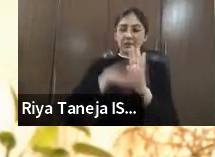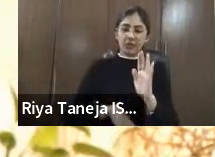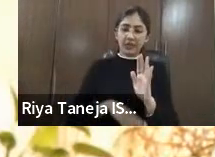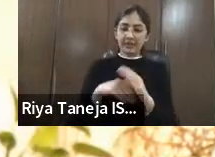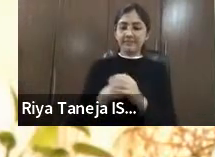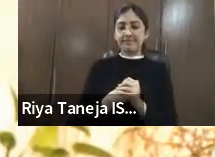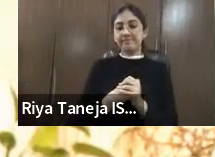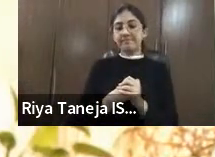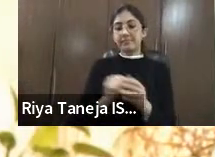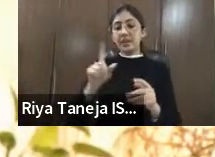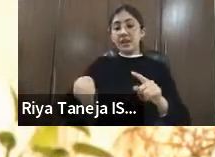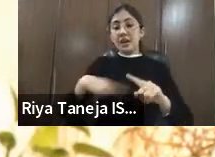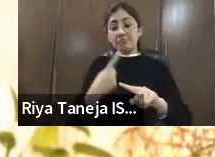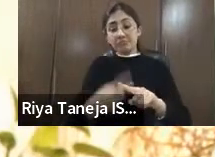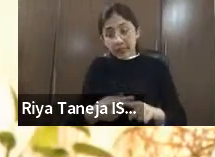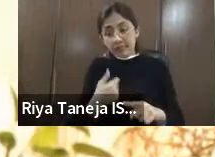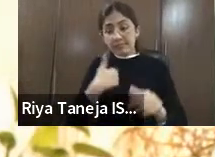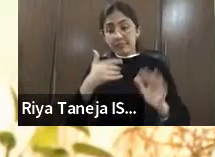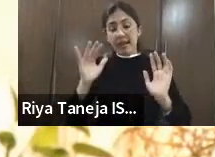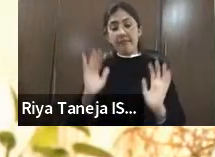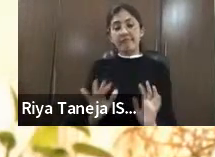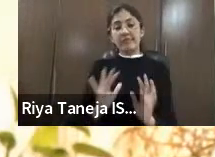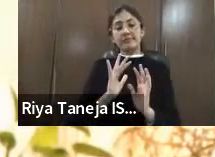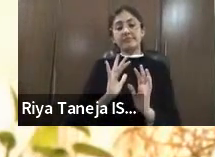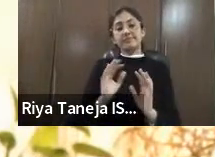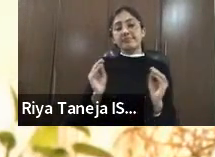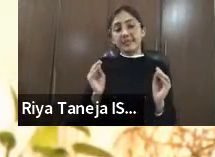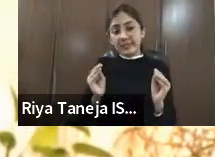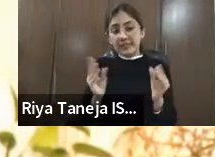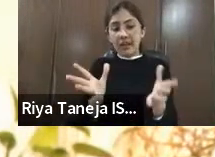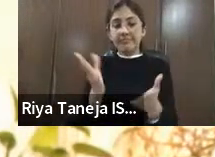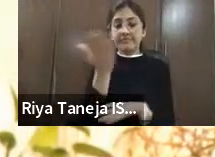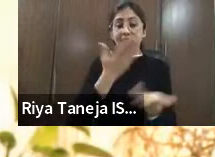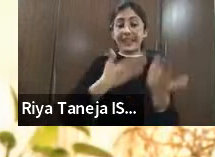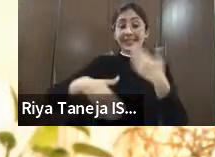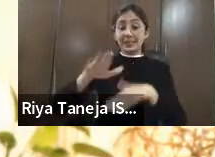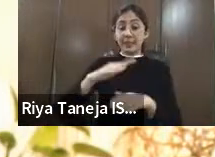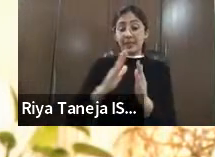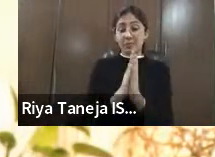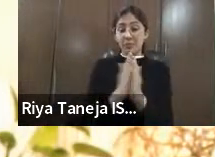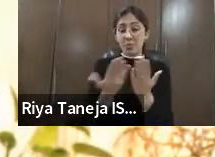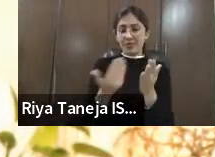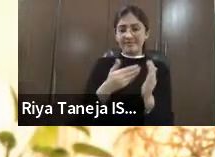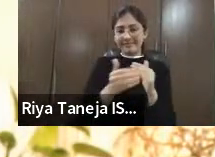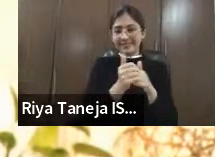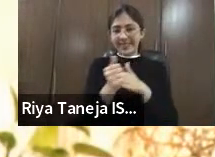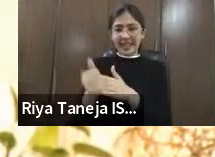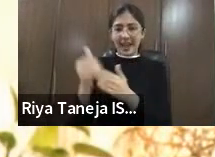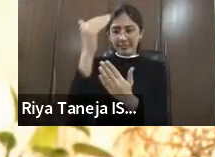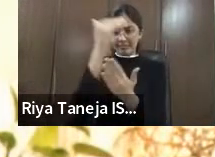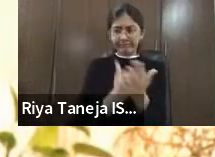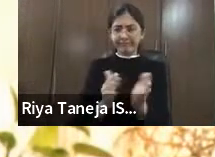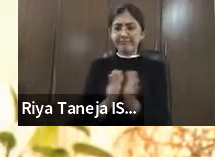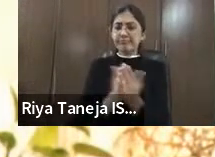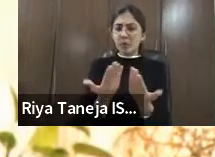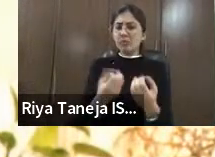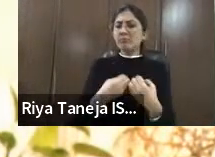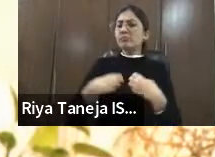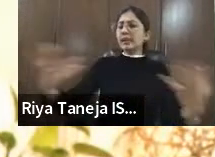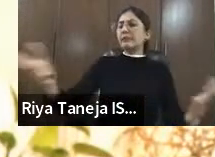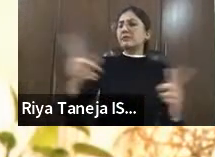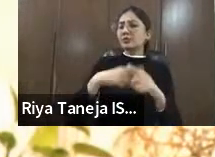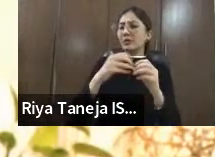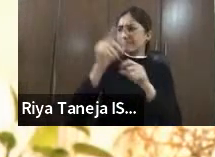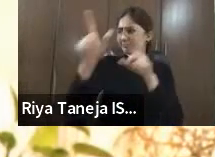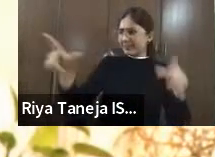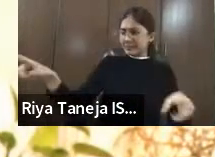And I've also initiated and rolled out the Disability Guidebook to all our employees. I believe